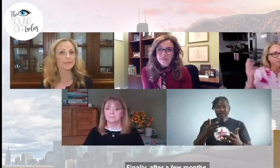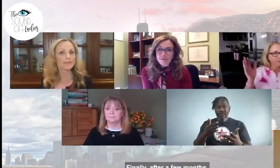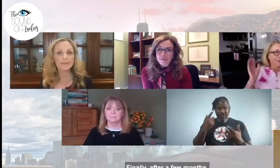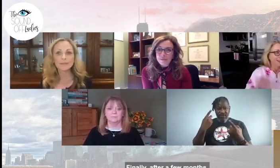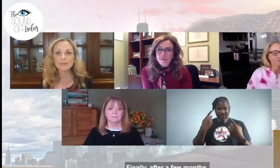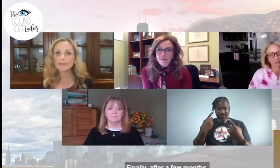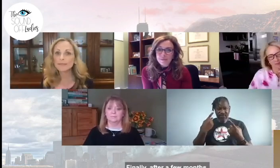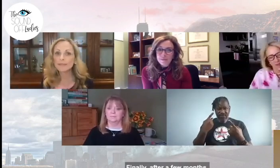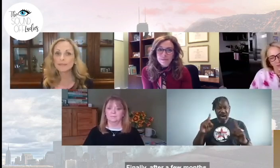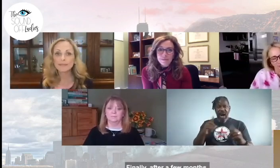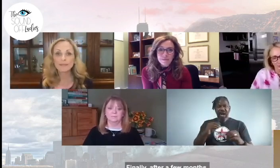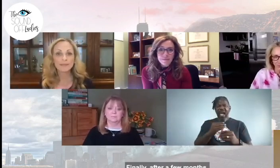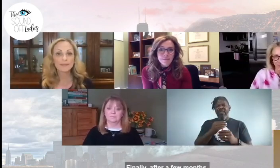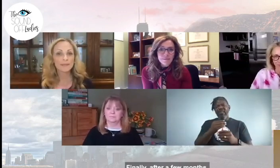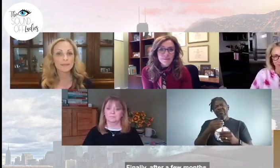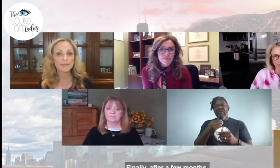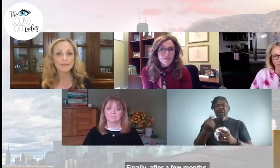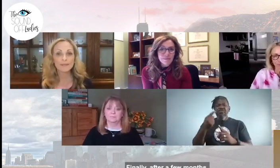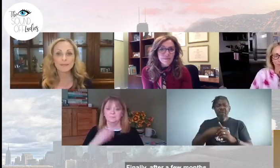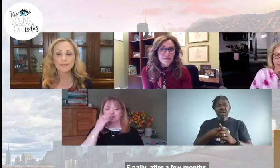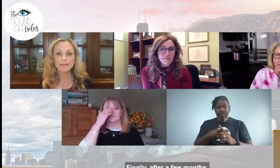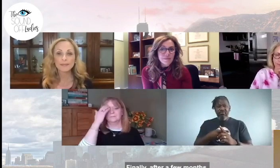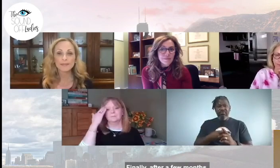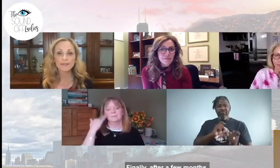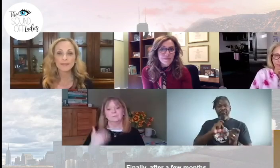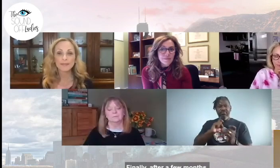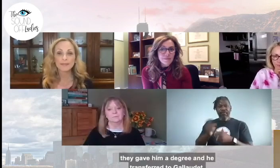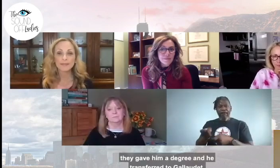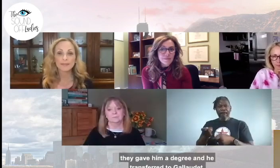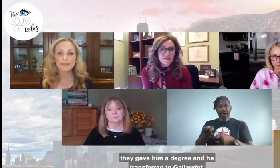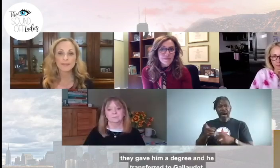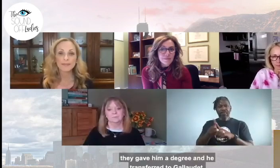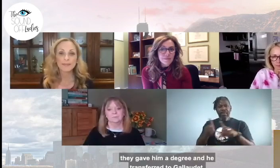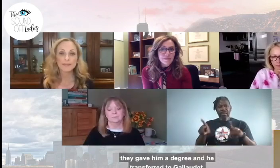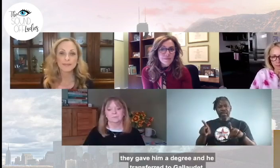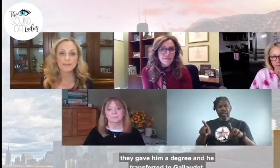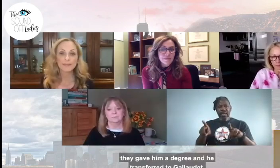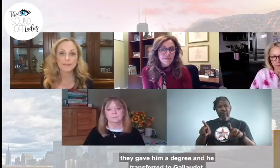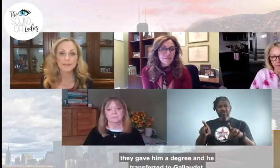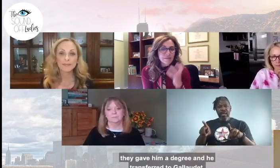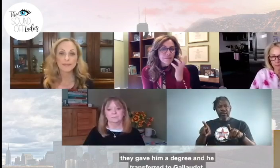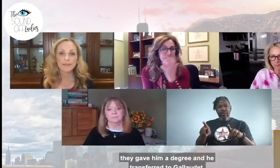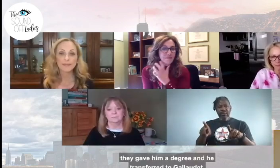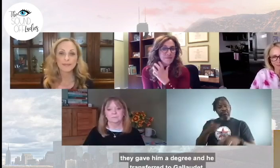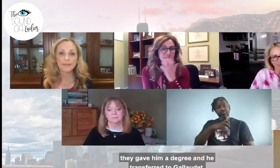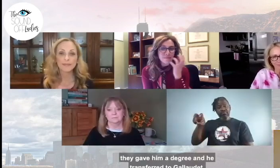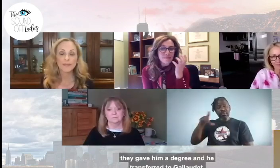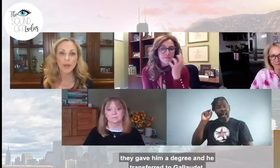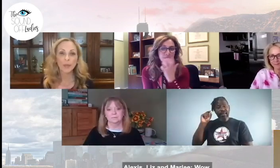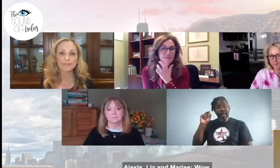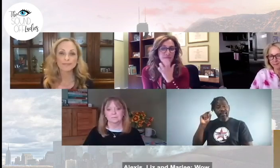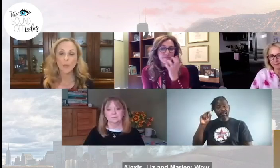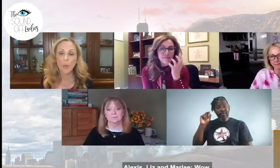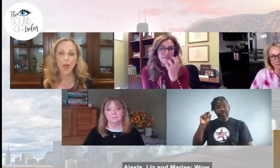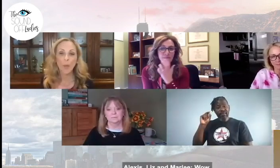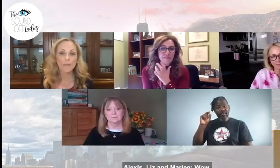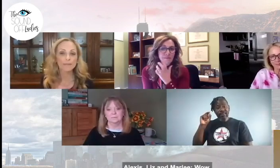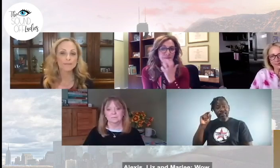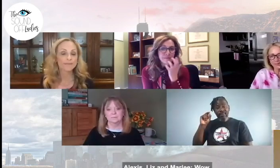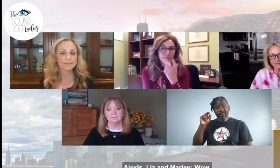and to move on with a degree, and his test scores were even amazing as well. So they gave him a degree and he